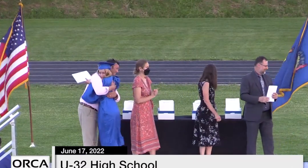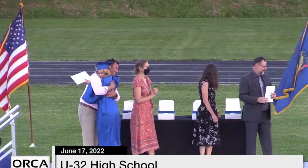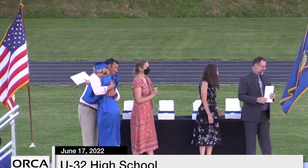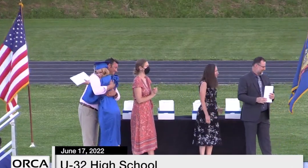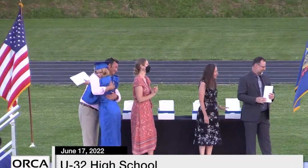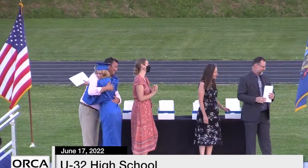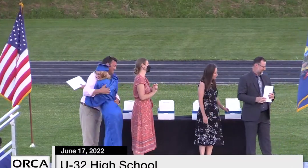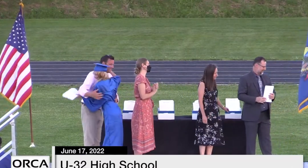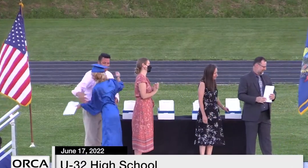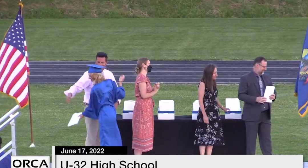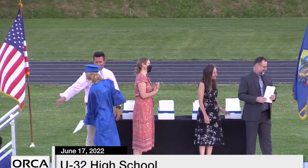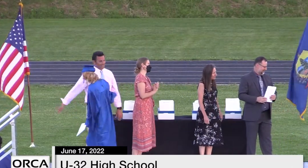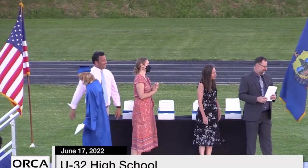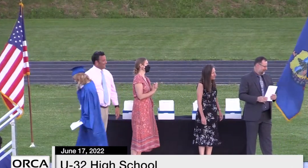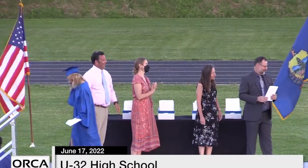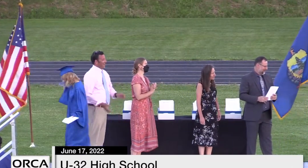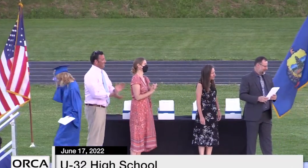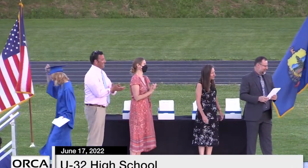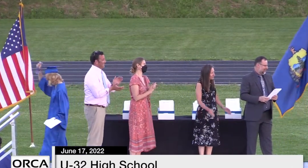Elizabeth Brooke Wilson.